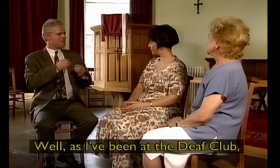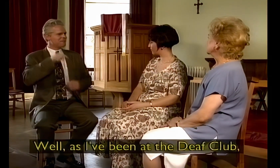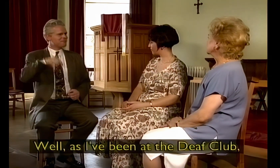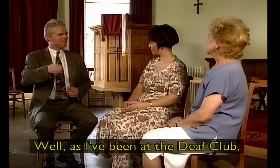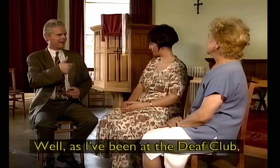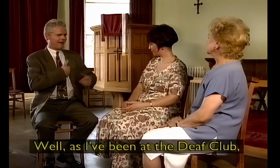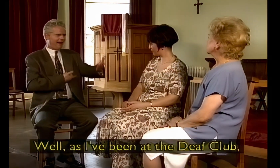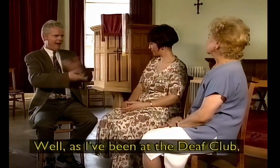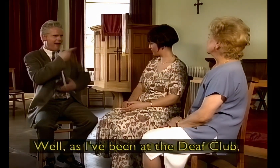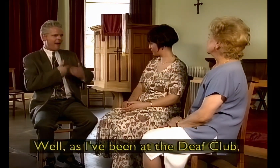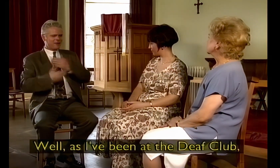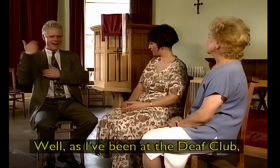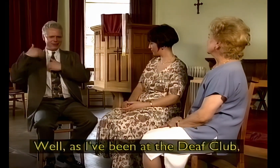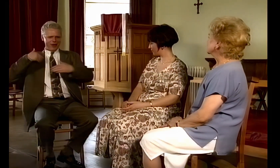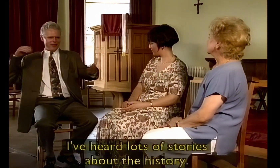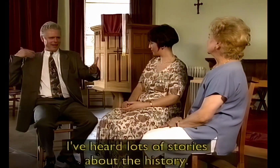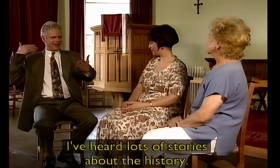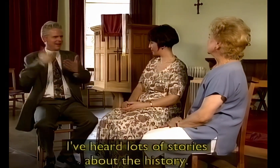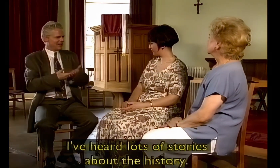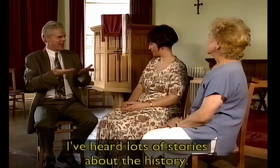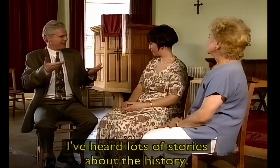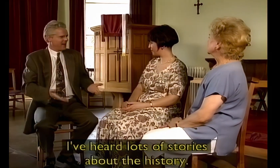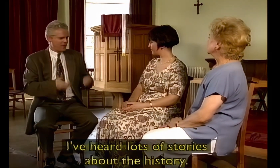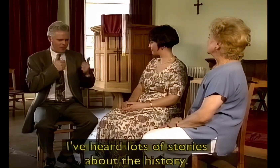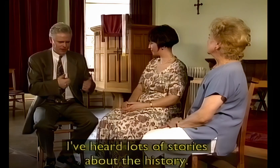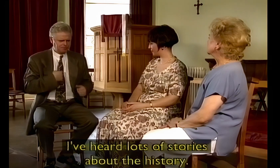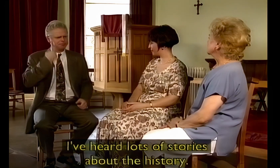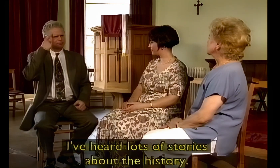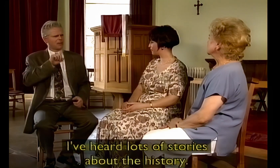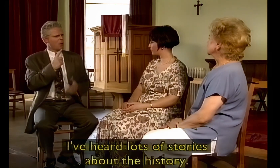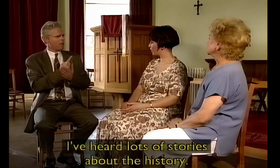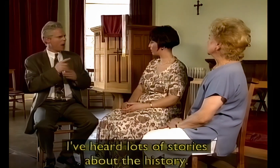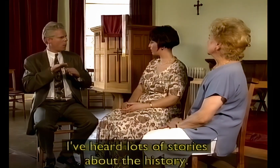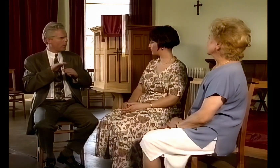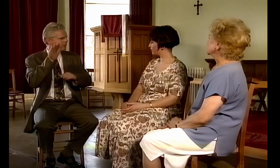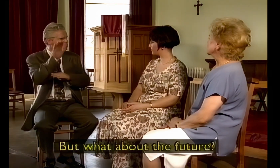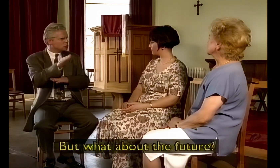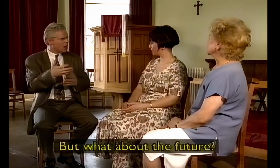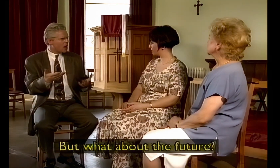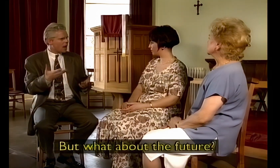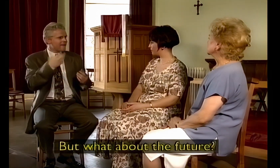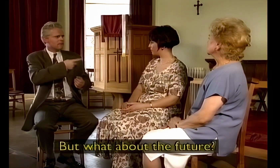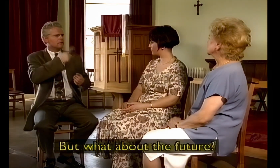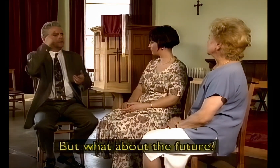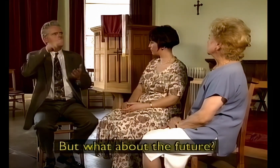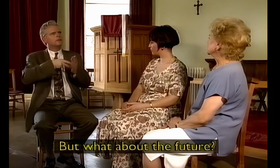So, as I've been at the Deaf Club, I've had lots of stories about the history. But what about the